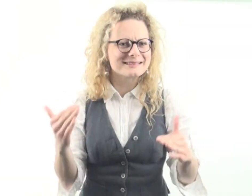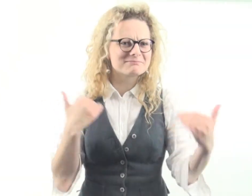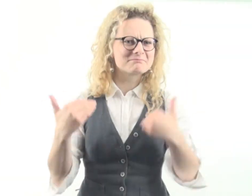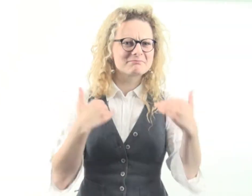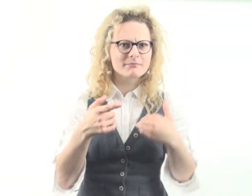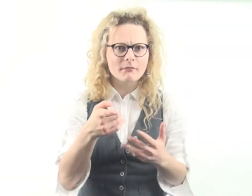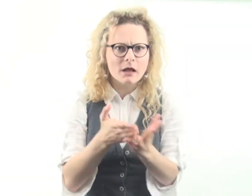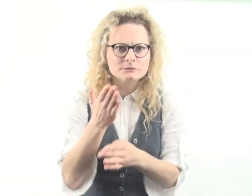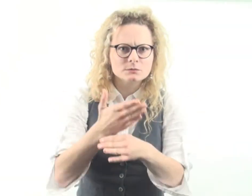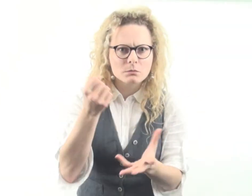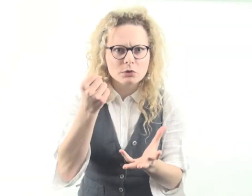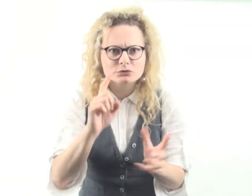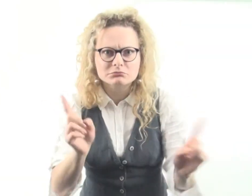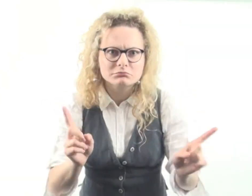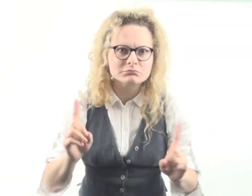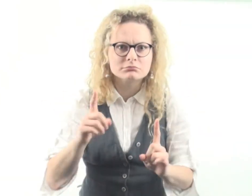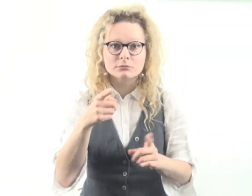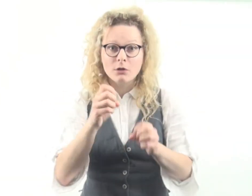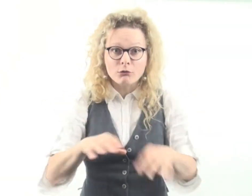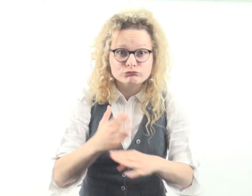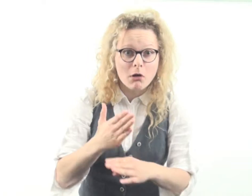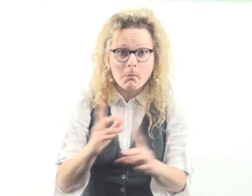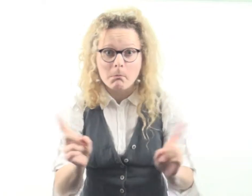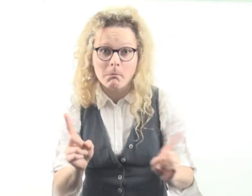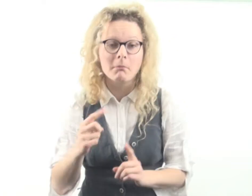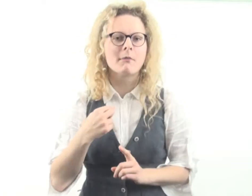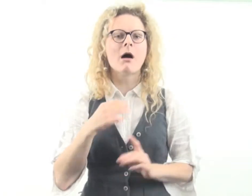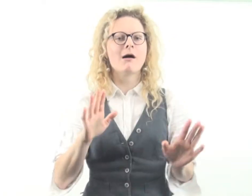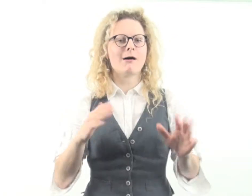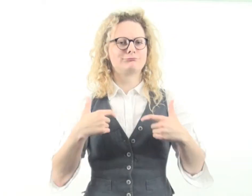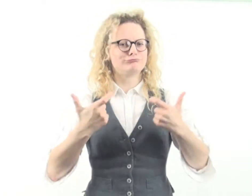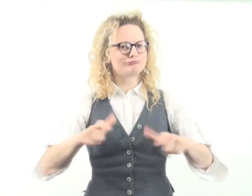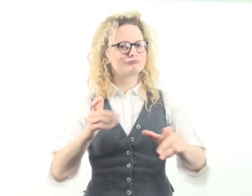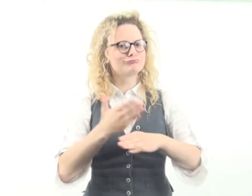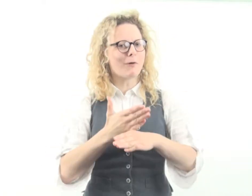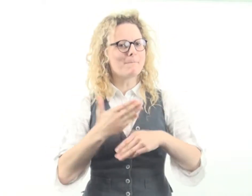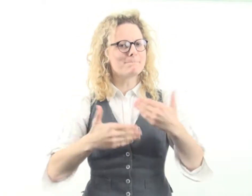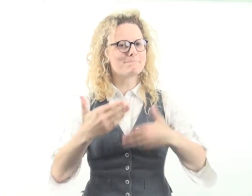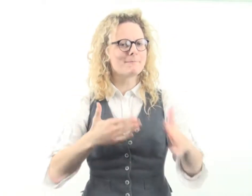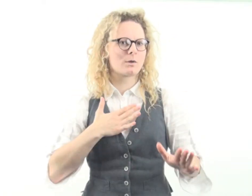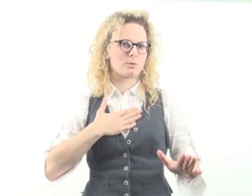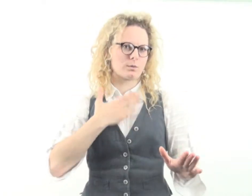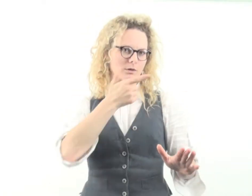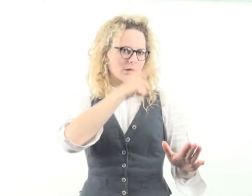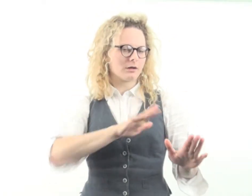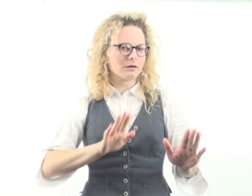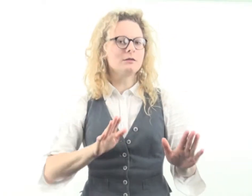Hi, lots of you have been asking me about what happened with my access to work budget and whether I lost my job. I'm very pleased to tell you that I'm still